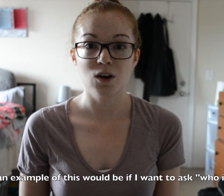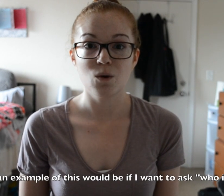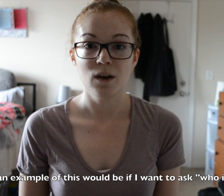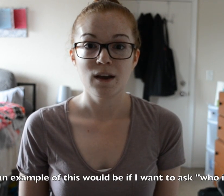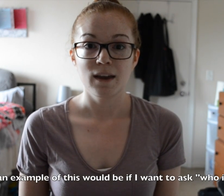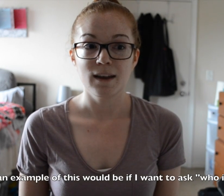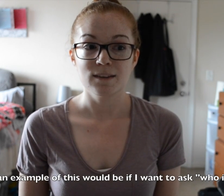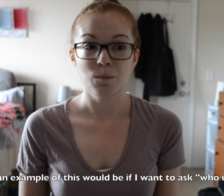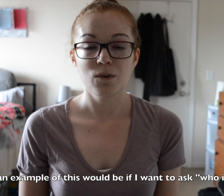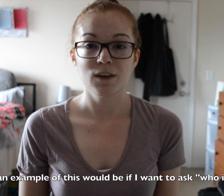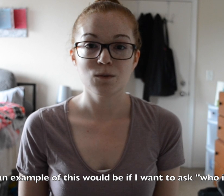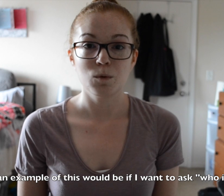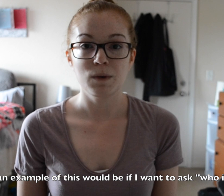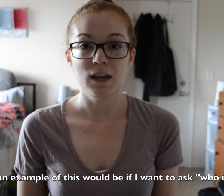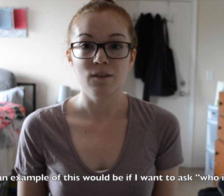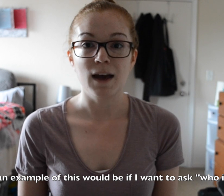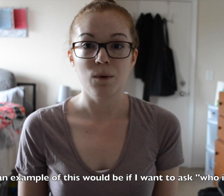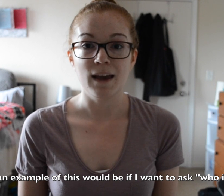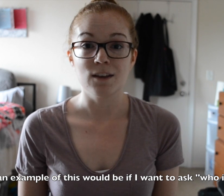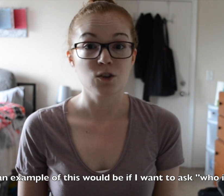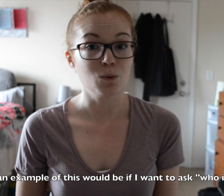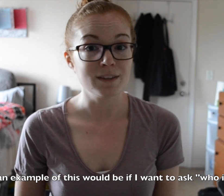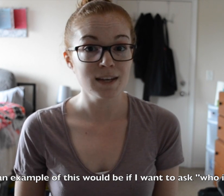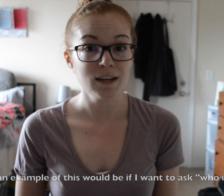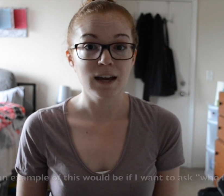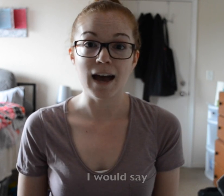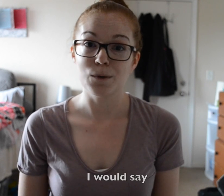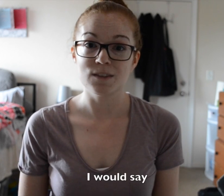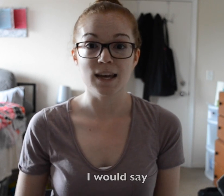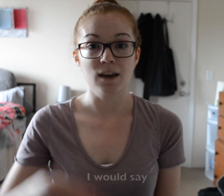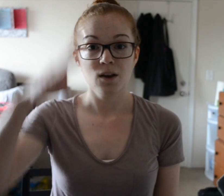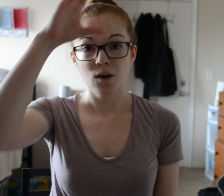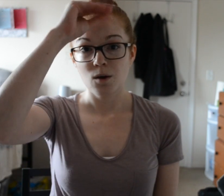so an example of this would be if I want to ask who is he, I would say,